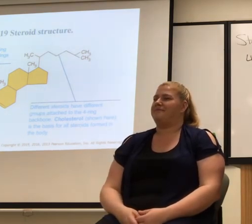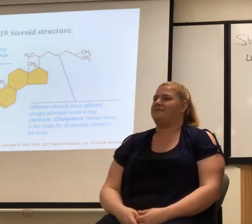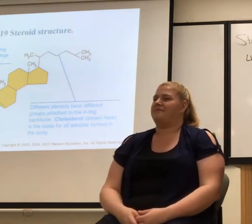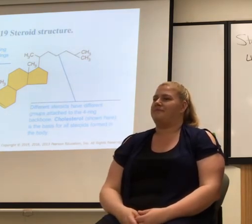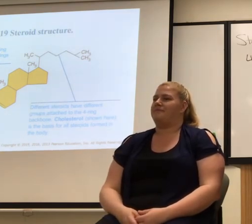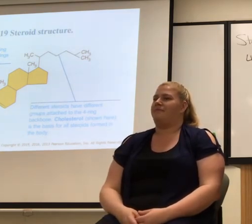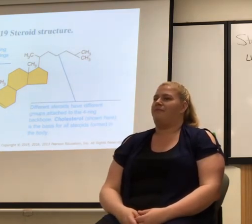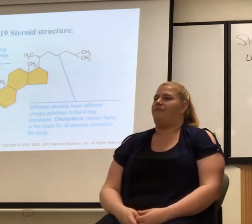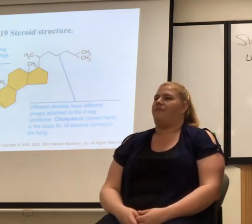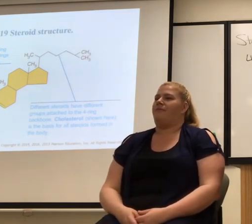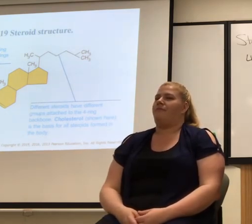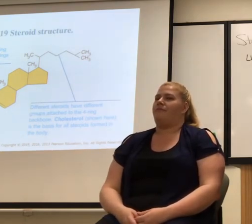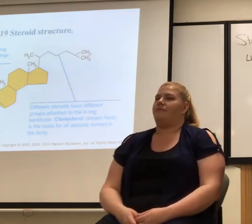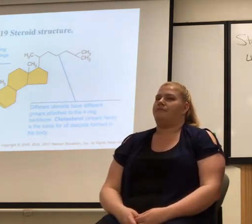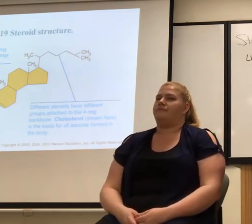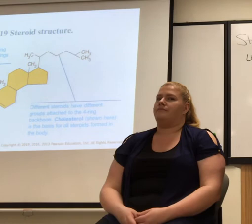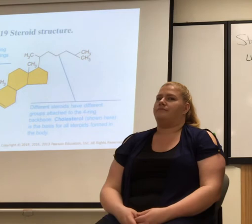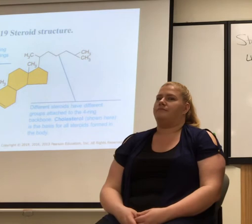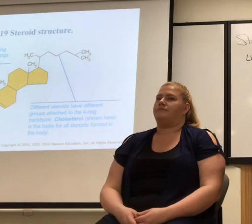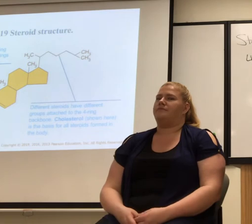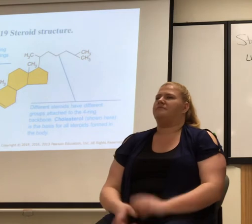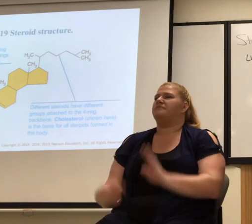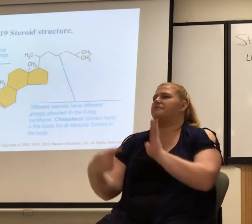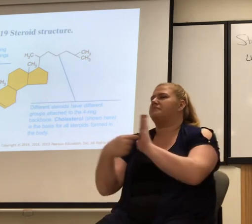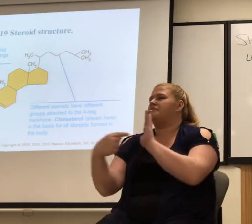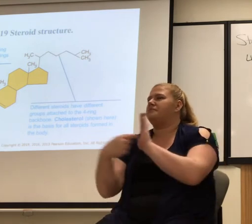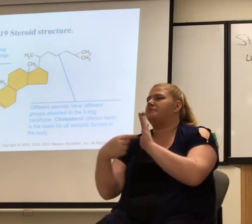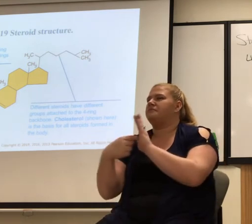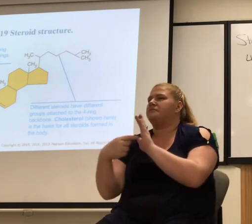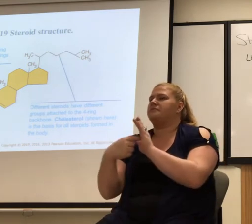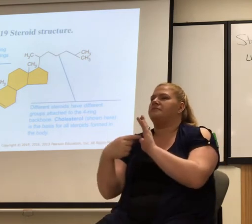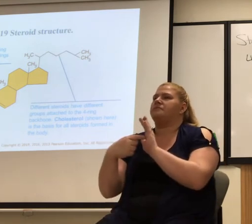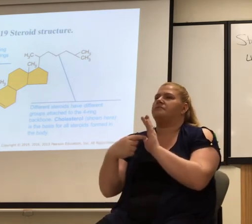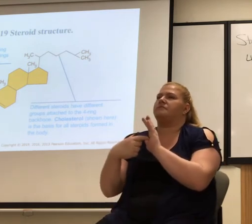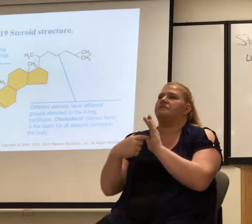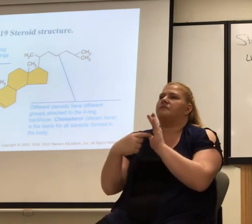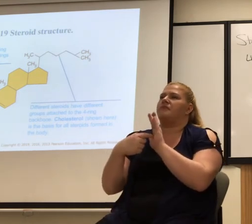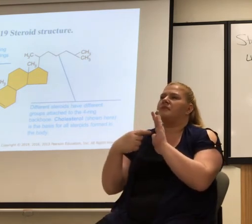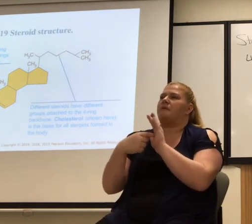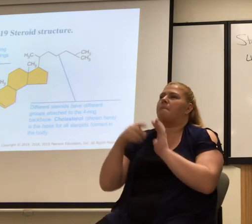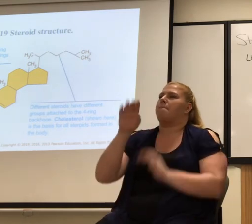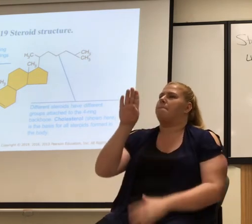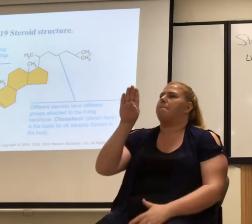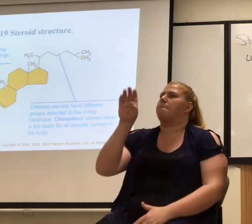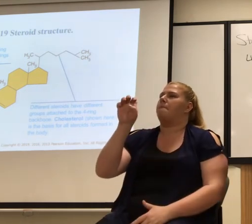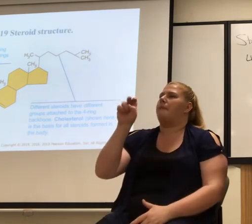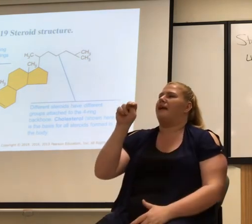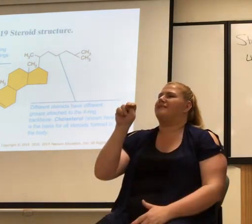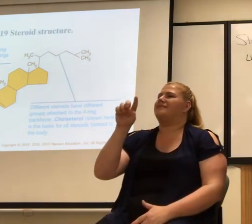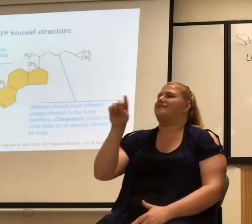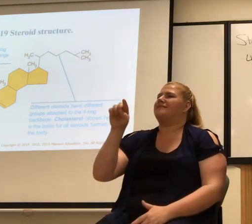Basically, you got a benzene, right, linked to another